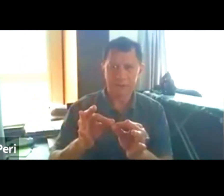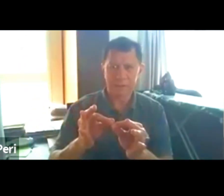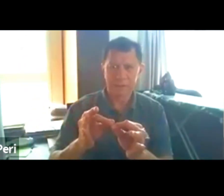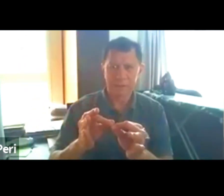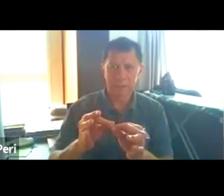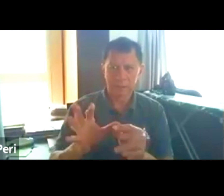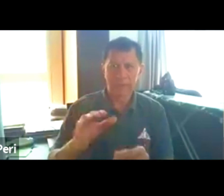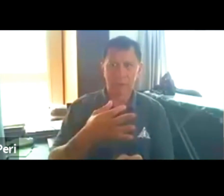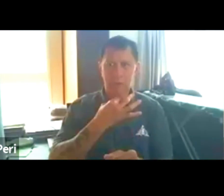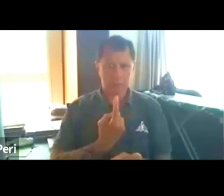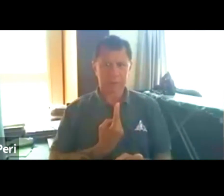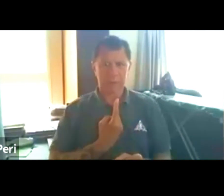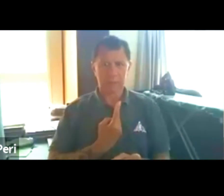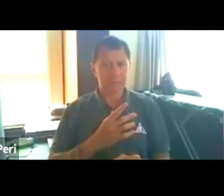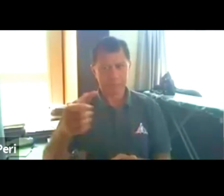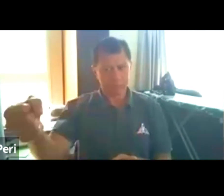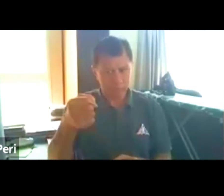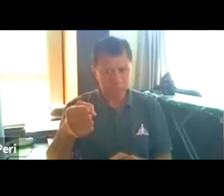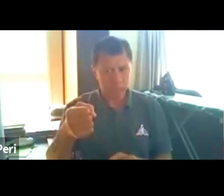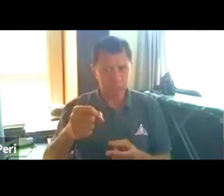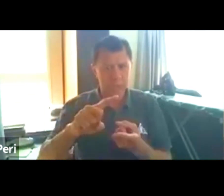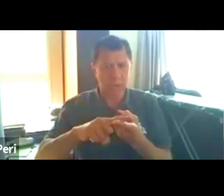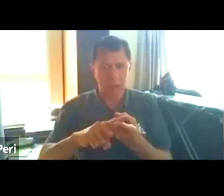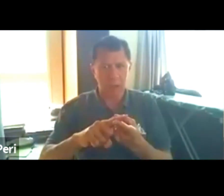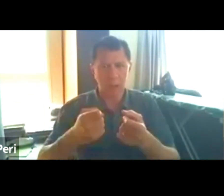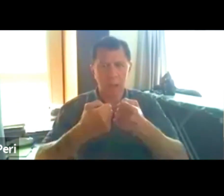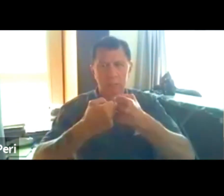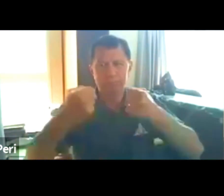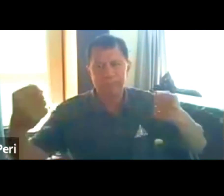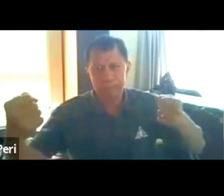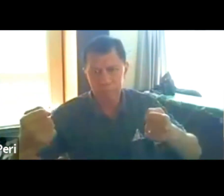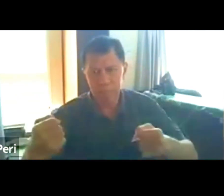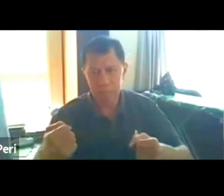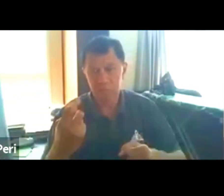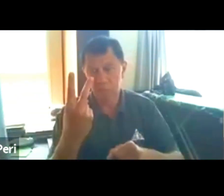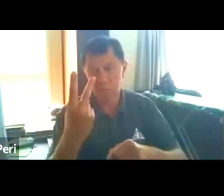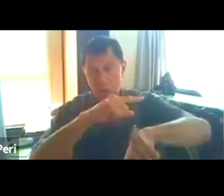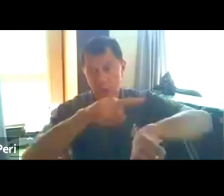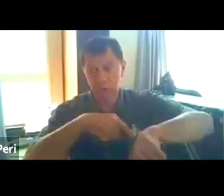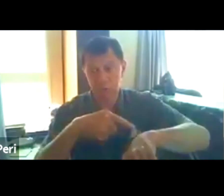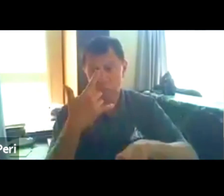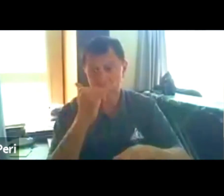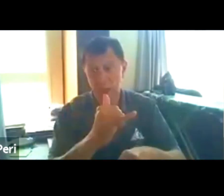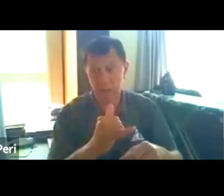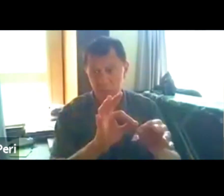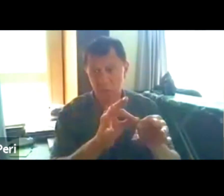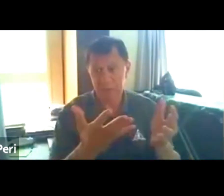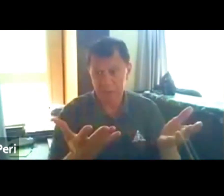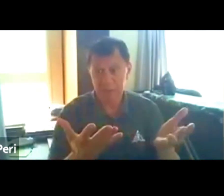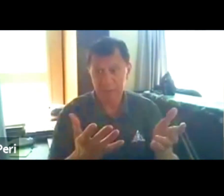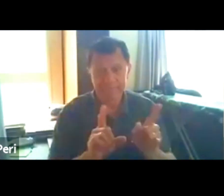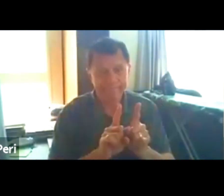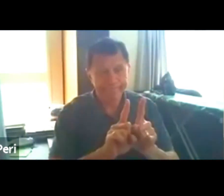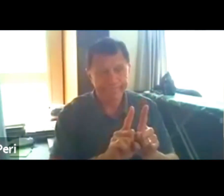But the security guy said no, which left me at risk. And instead of